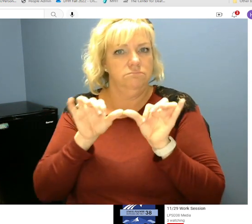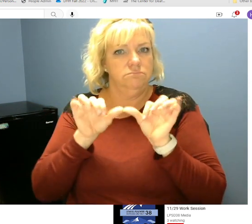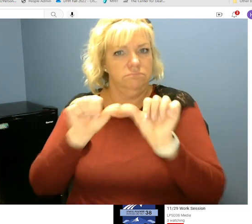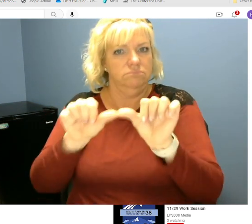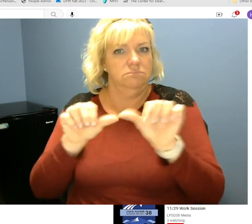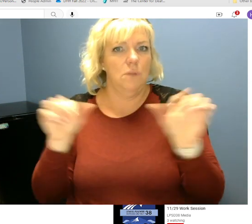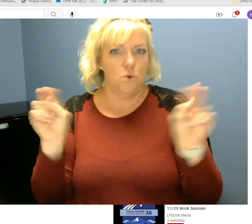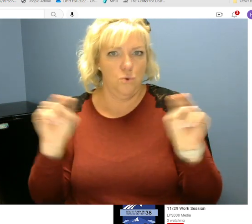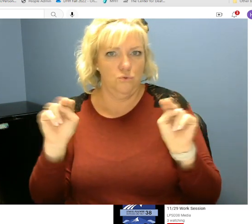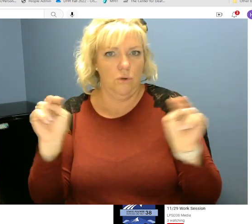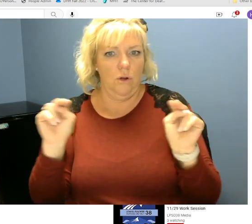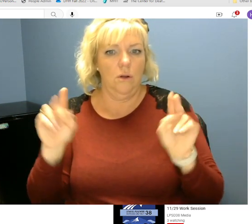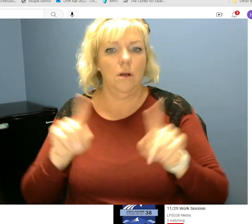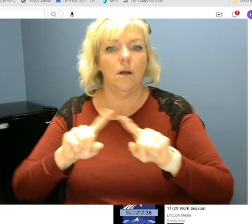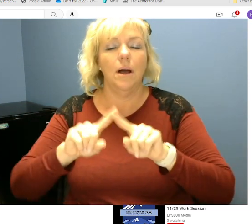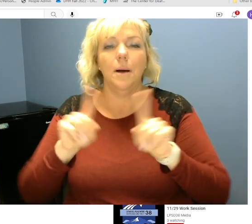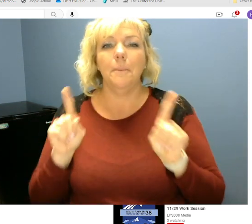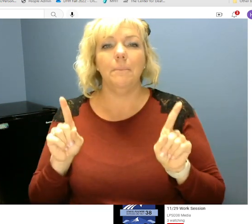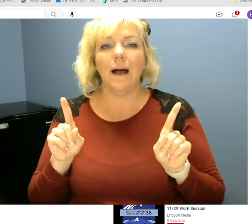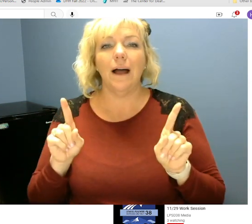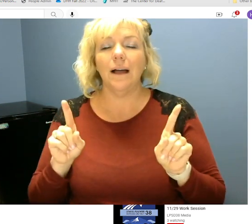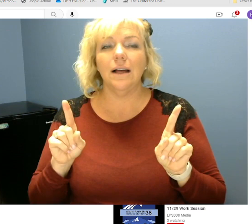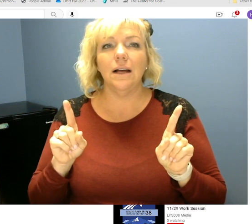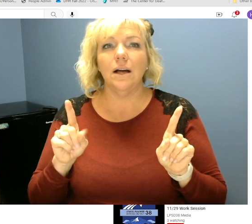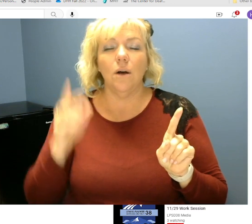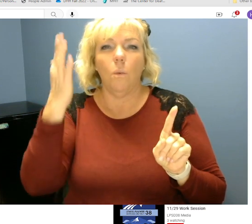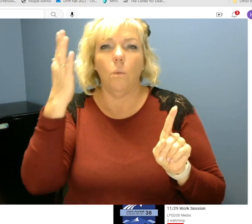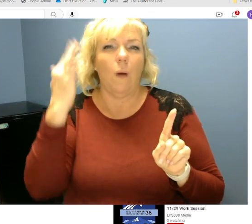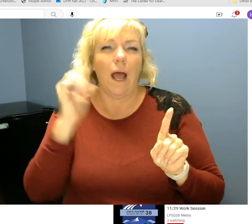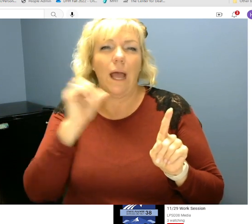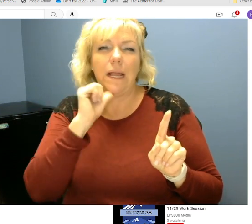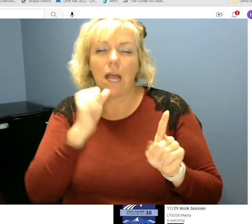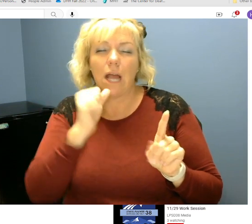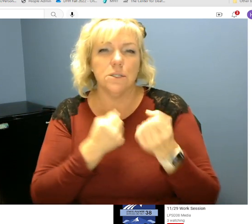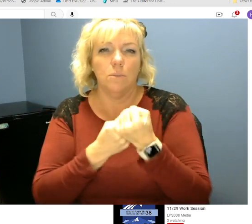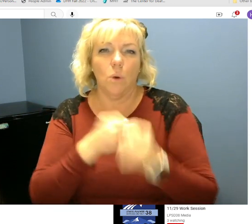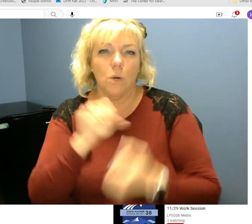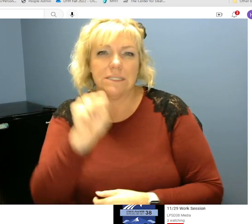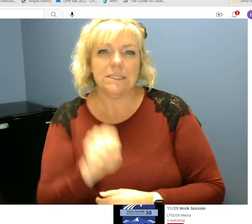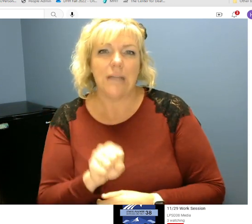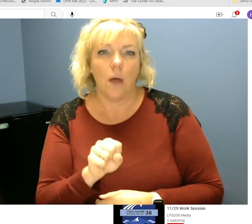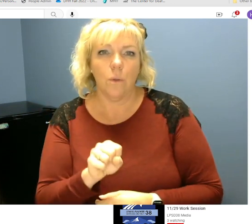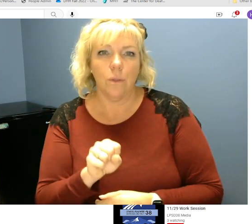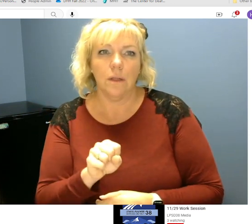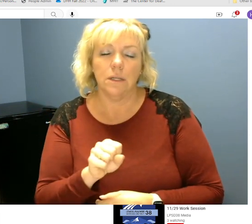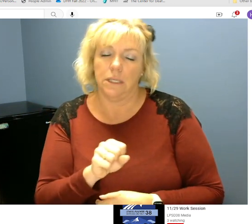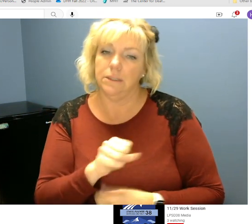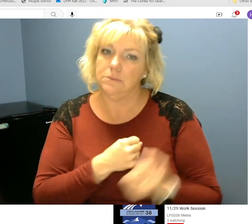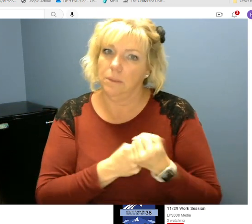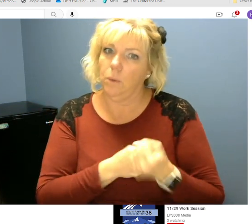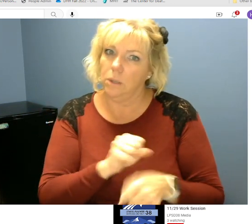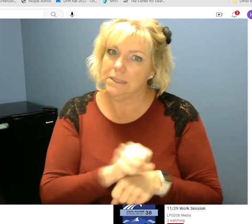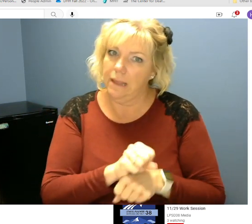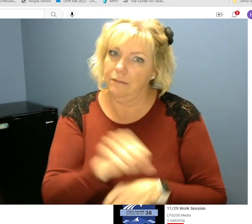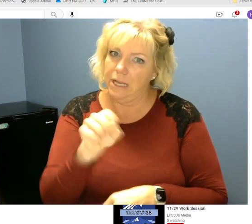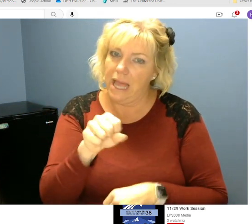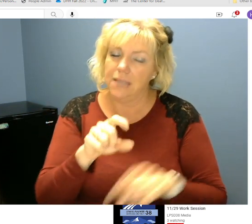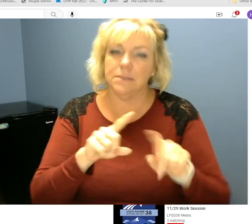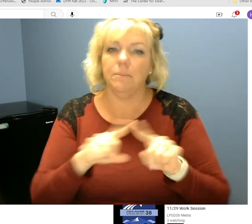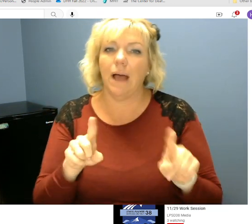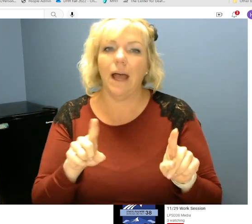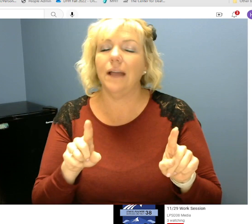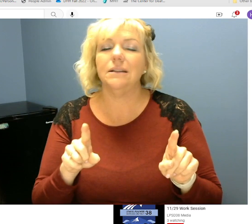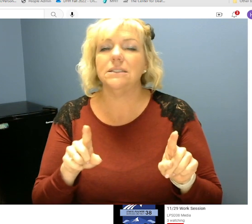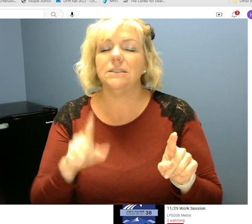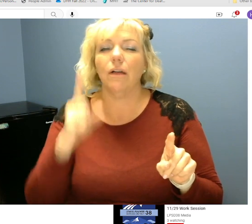didn't leave with his state is because he thought it was treason. He had no problem with slavery. He, though, believed that it was